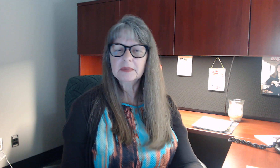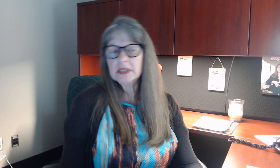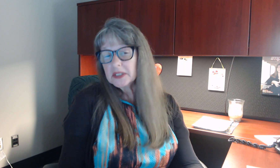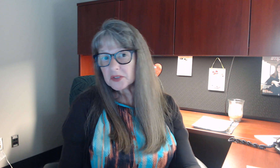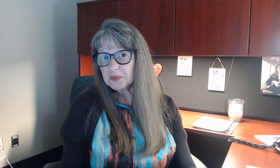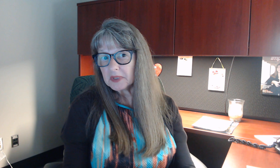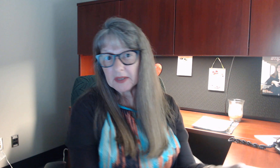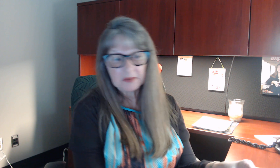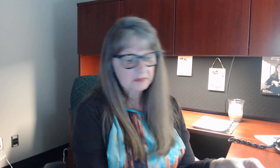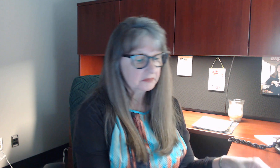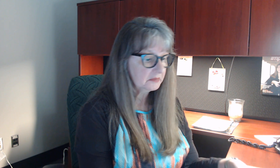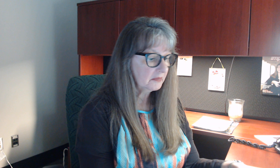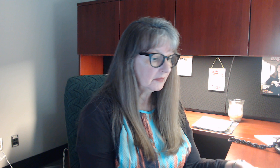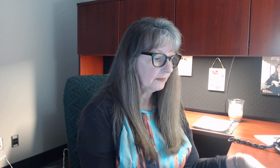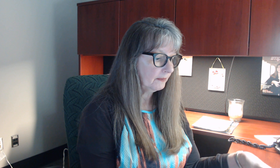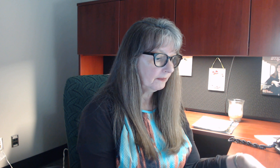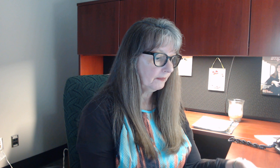it doesn't really matter.